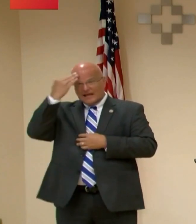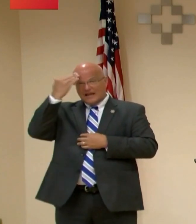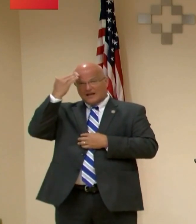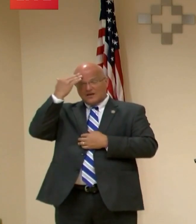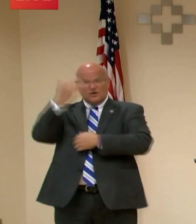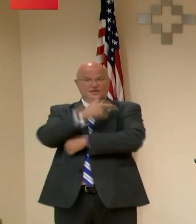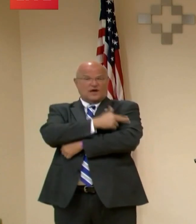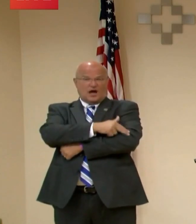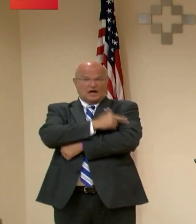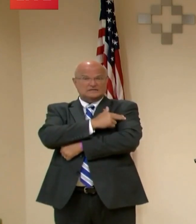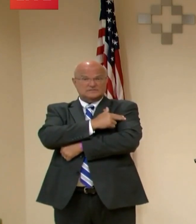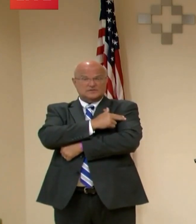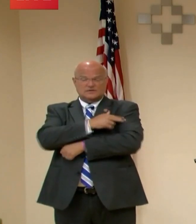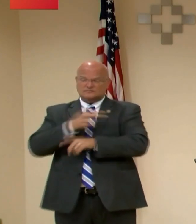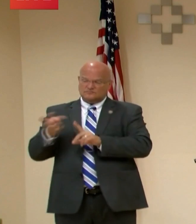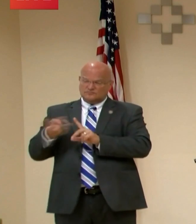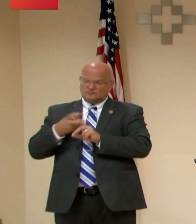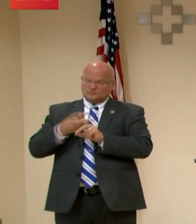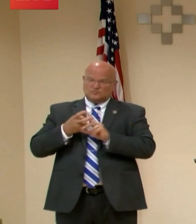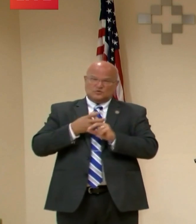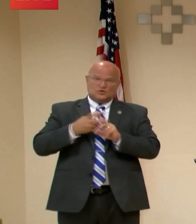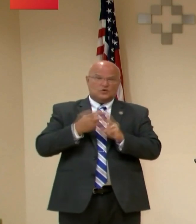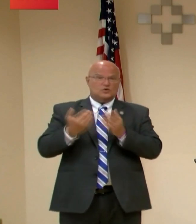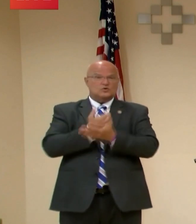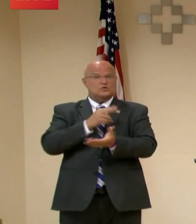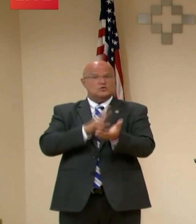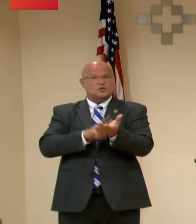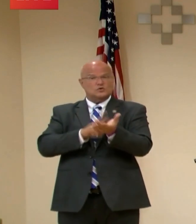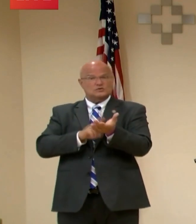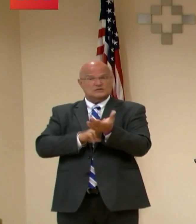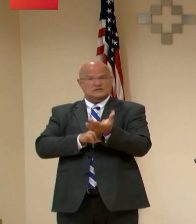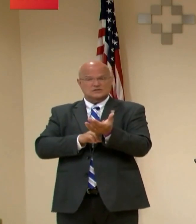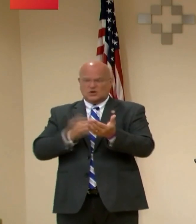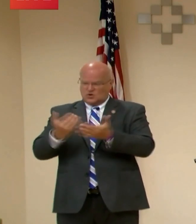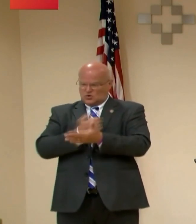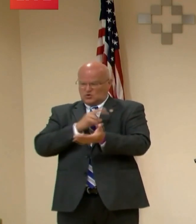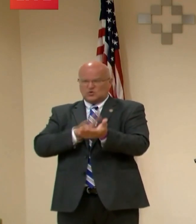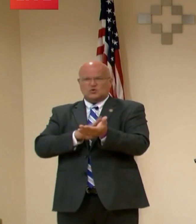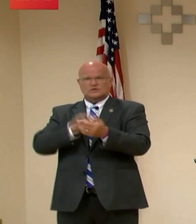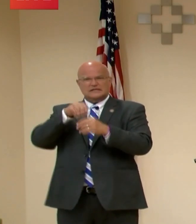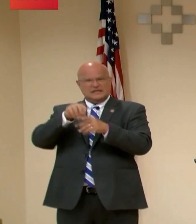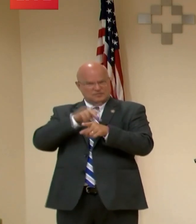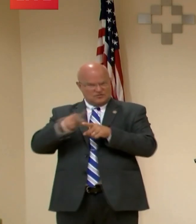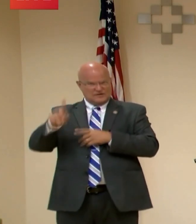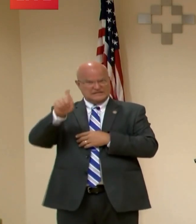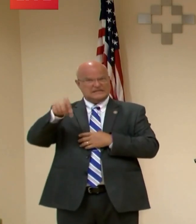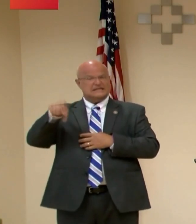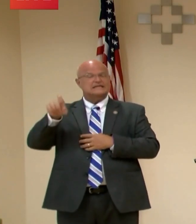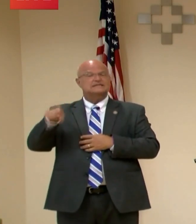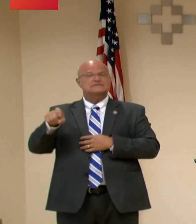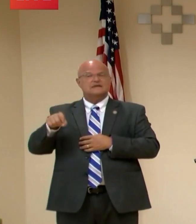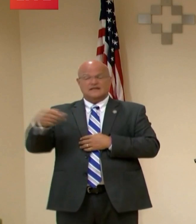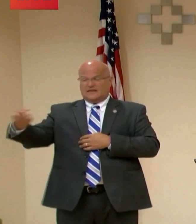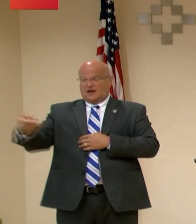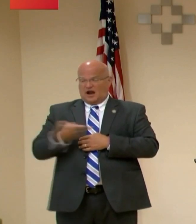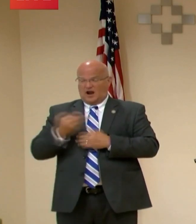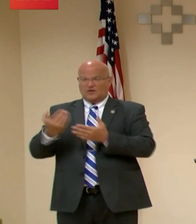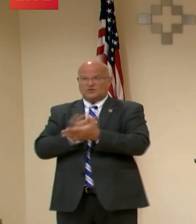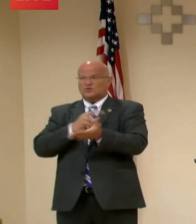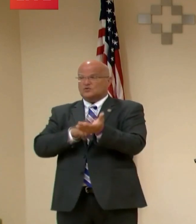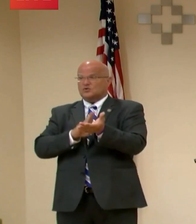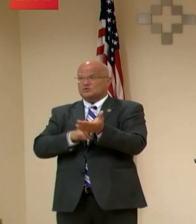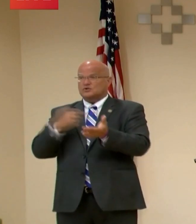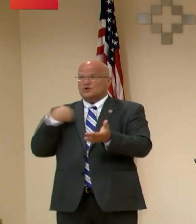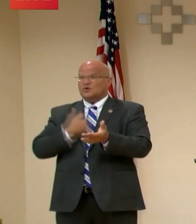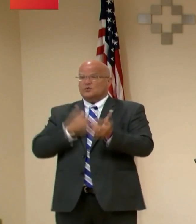the hospital is recruiting new nurses. New nurses need to come into the profession. They're hiring new nurses